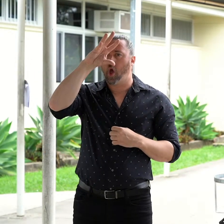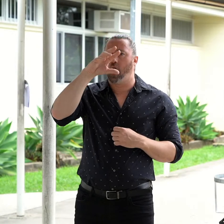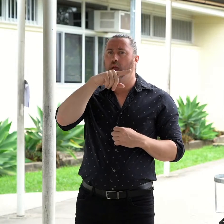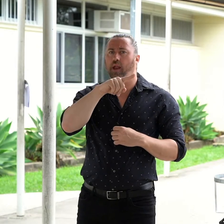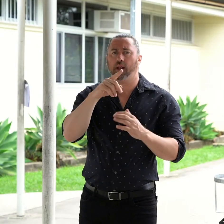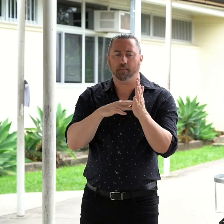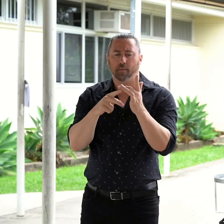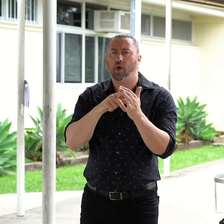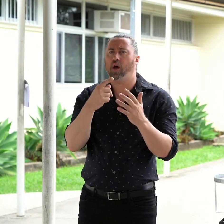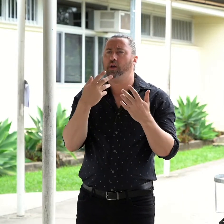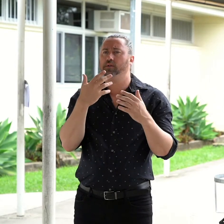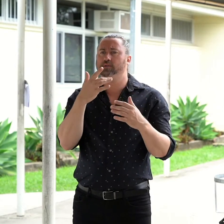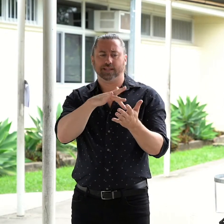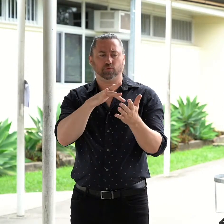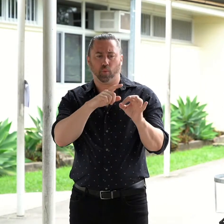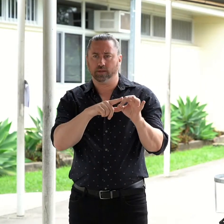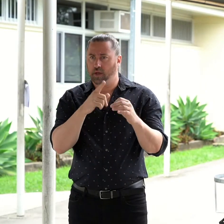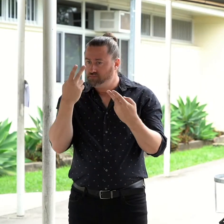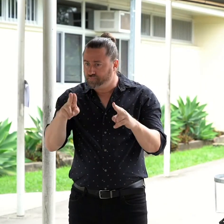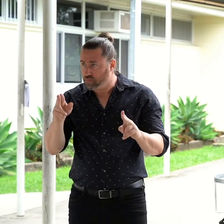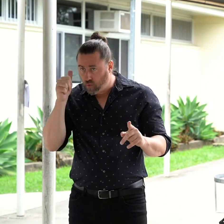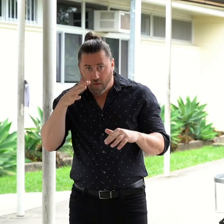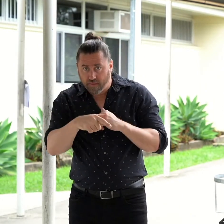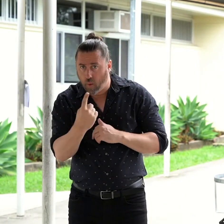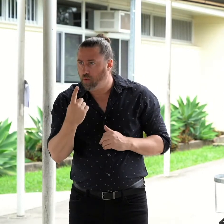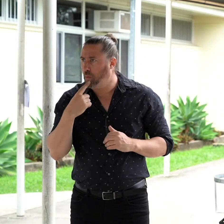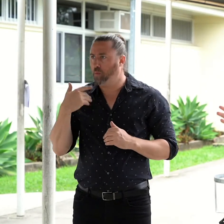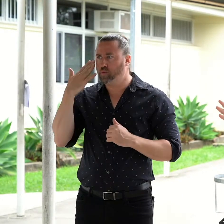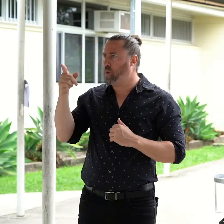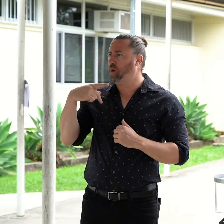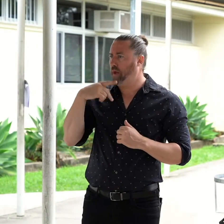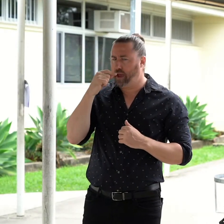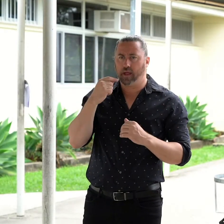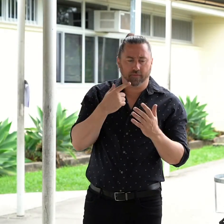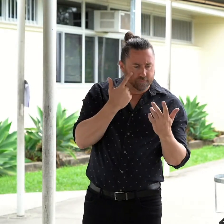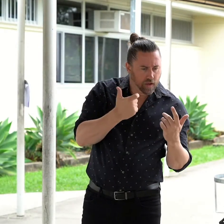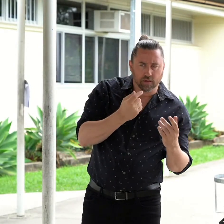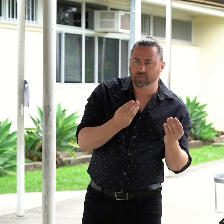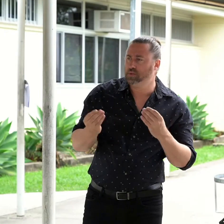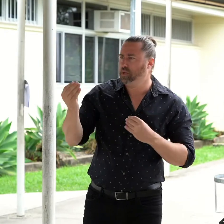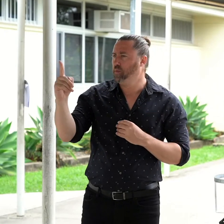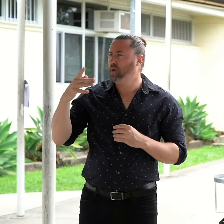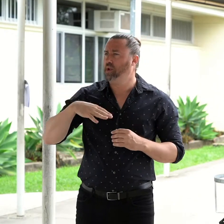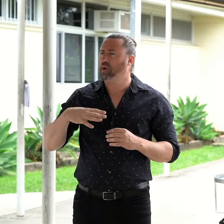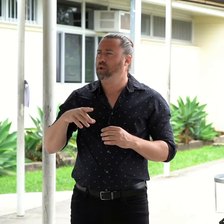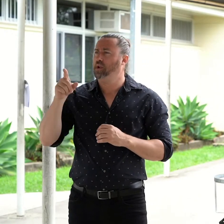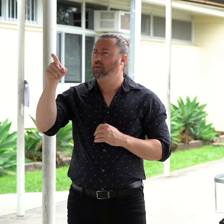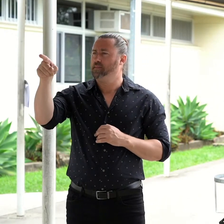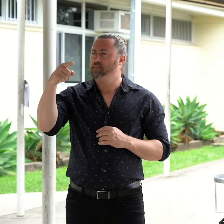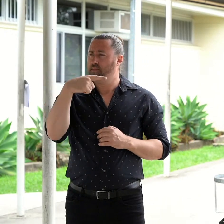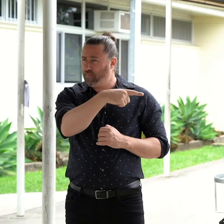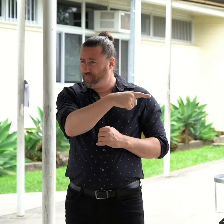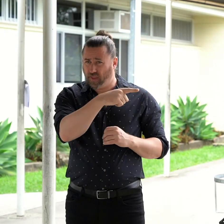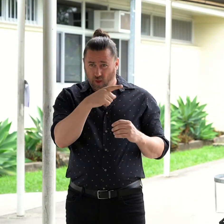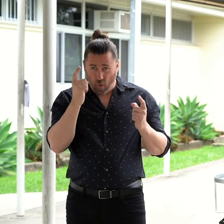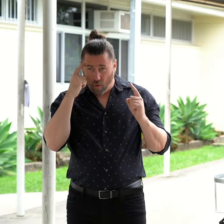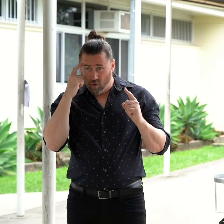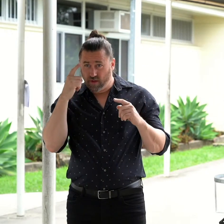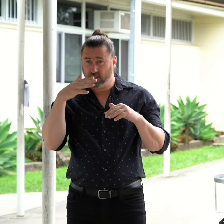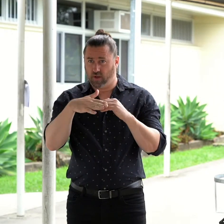any more information on that? I'm sorry I don't have that, but I'm sure we can find the information you need. Just back to the threat, so are you concerned about